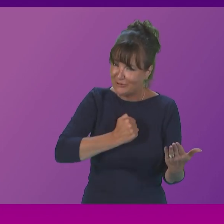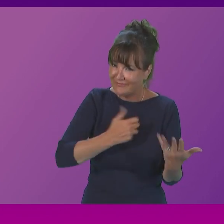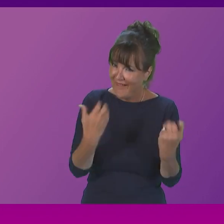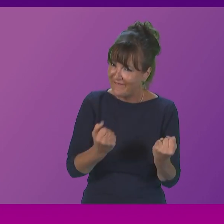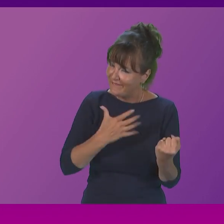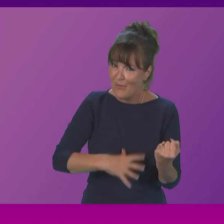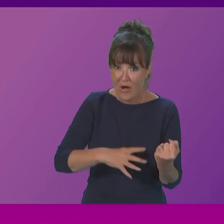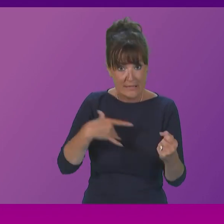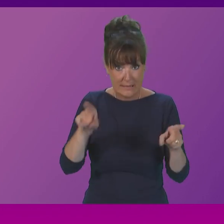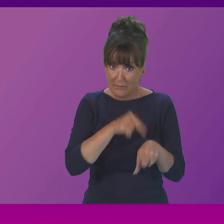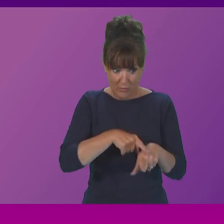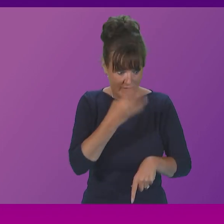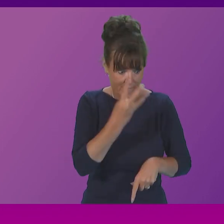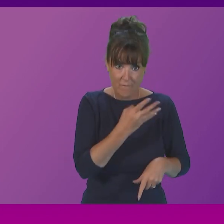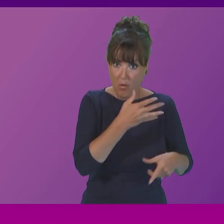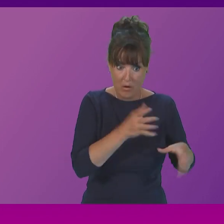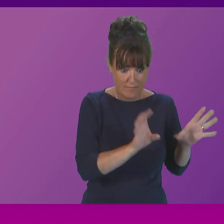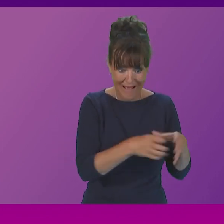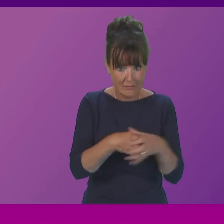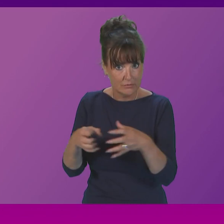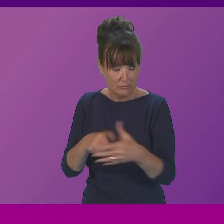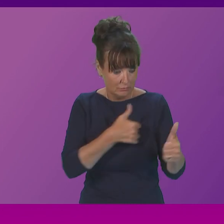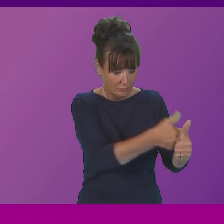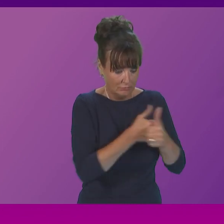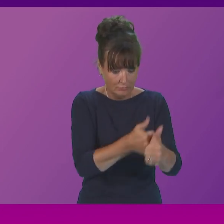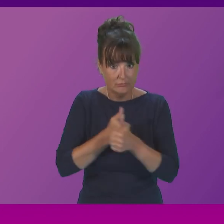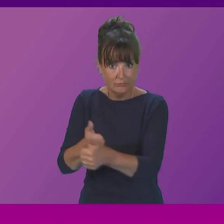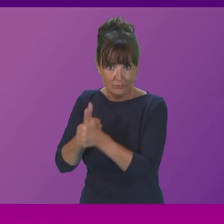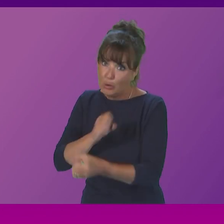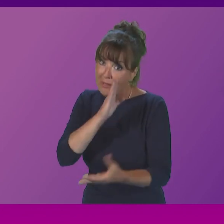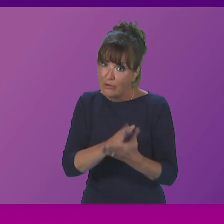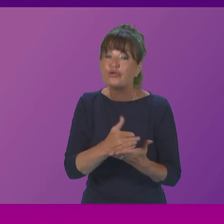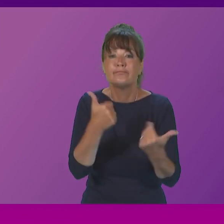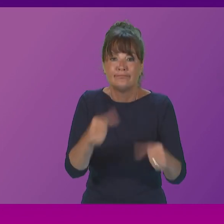will right across this chamber, right across every party, to make that a reality.